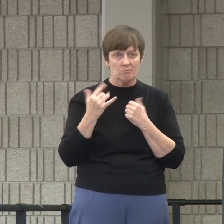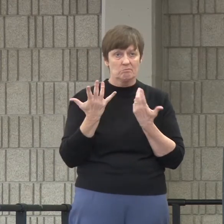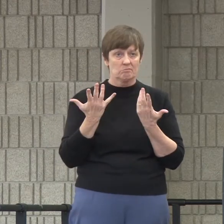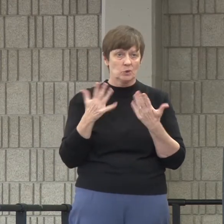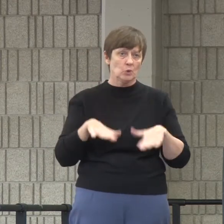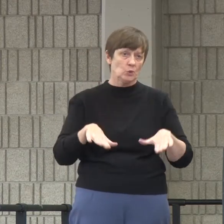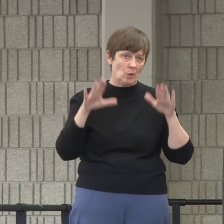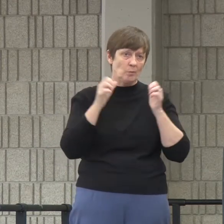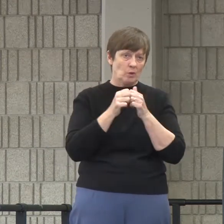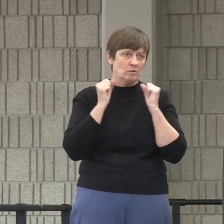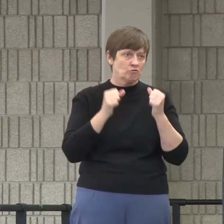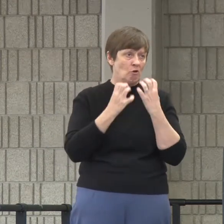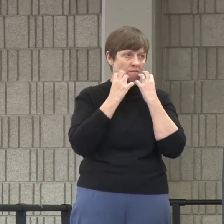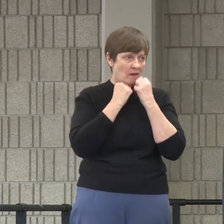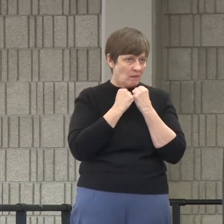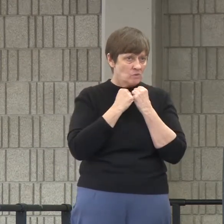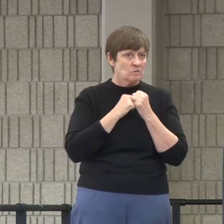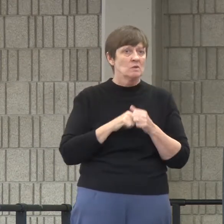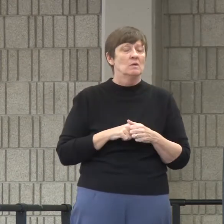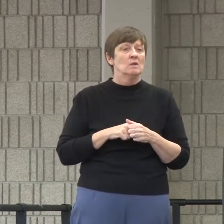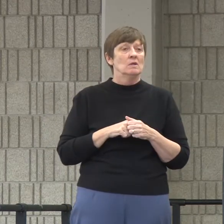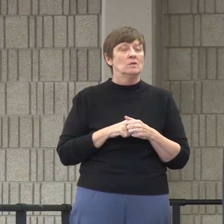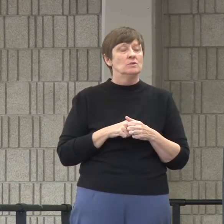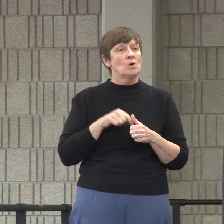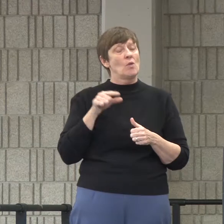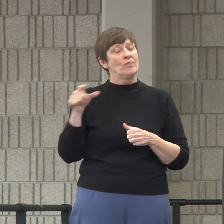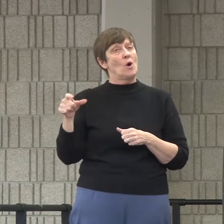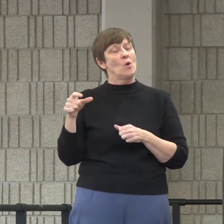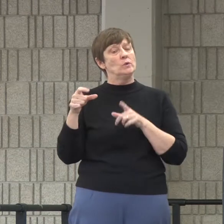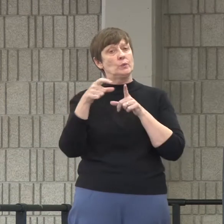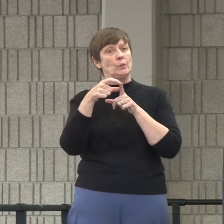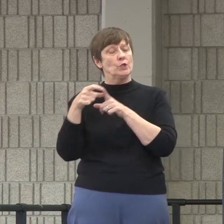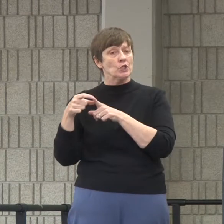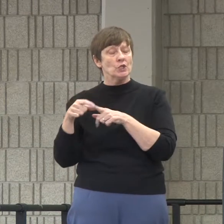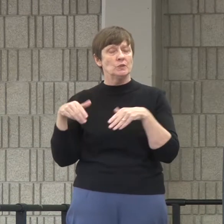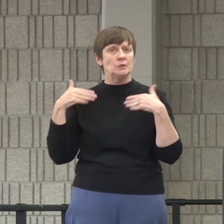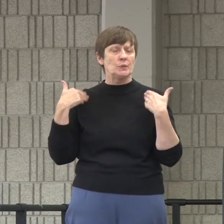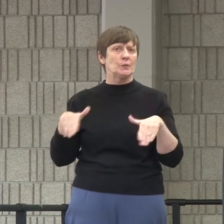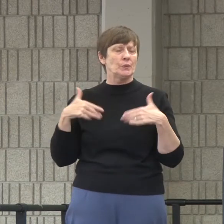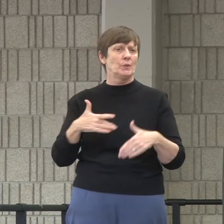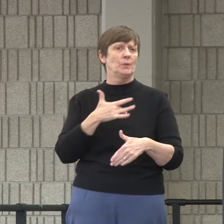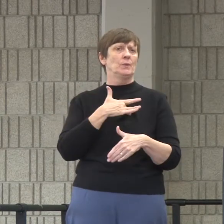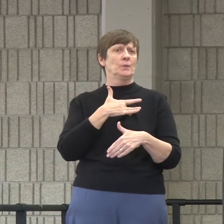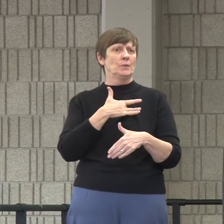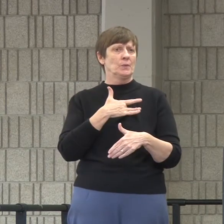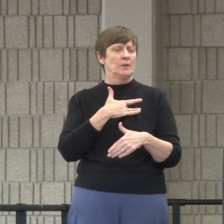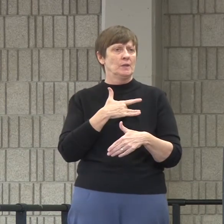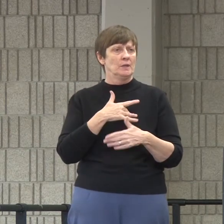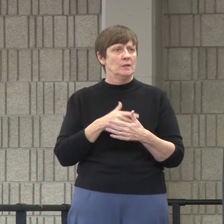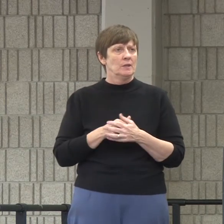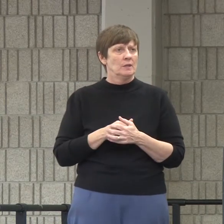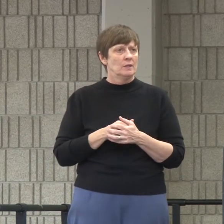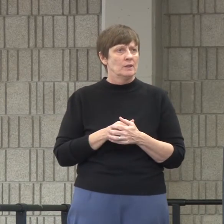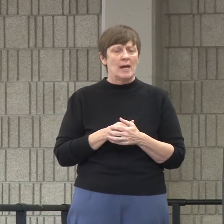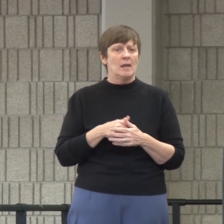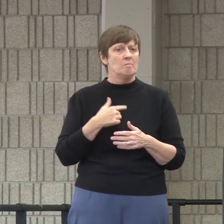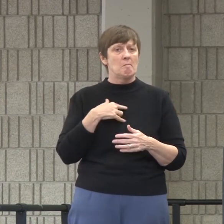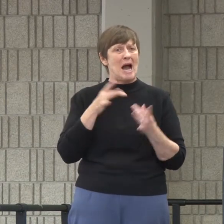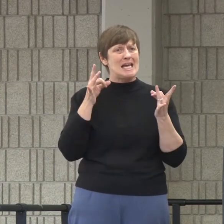commonality. And so those words resonated with me. And I couldn't hold on to the